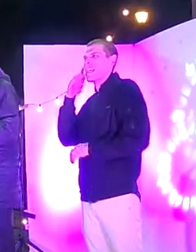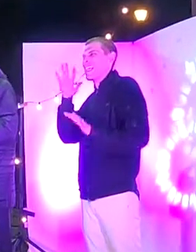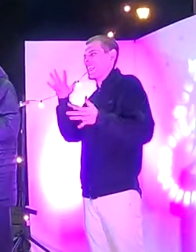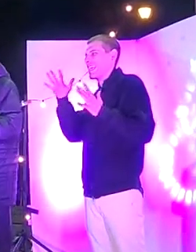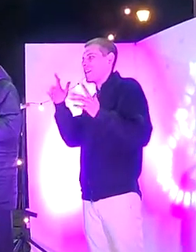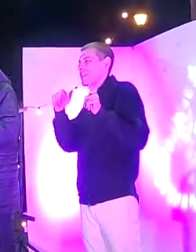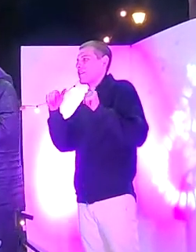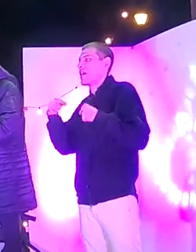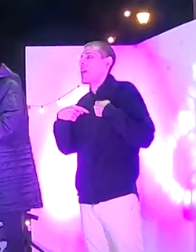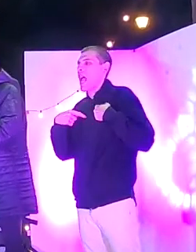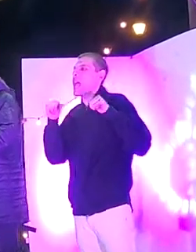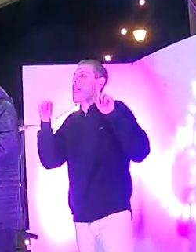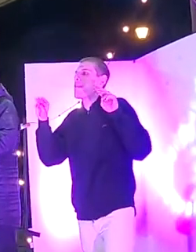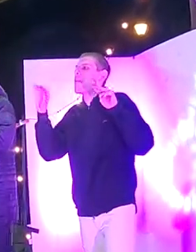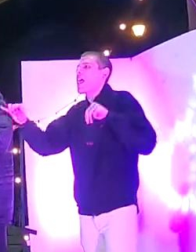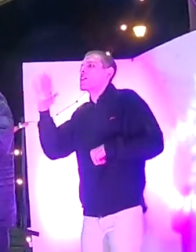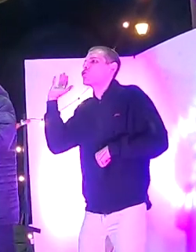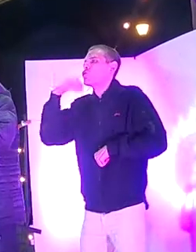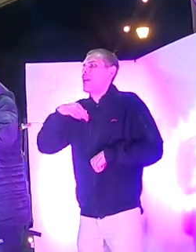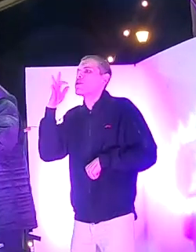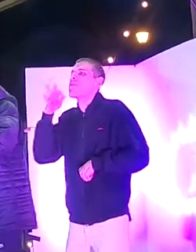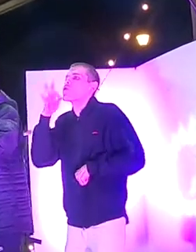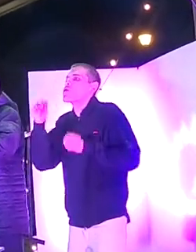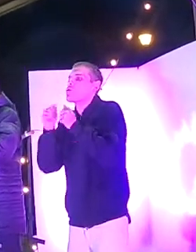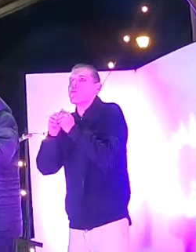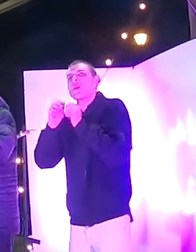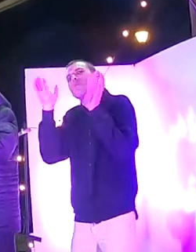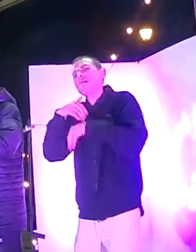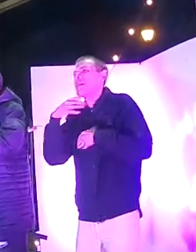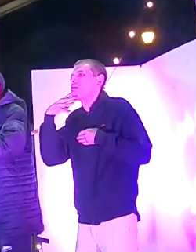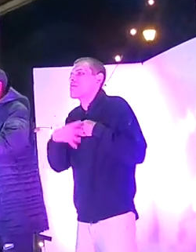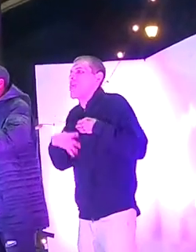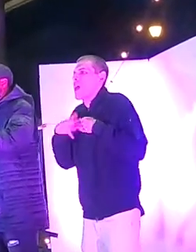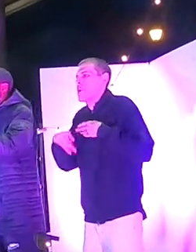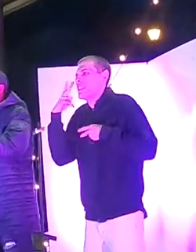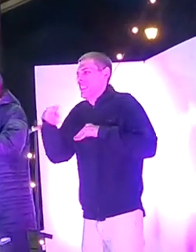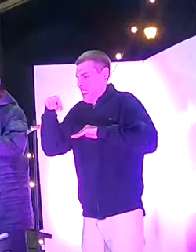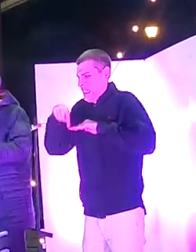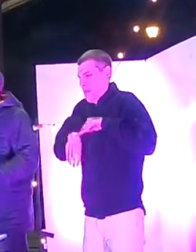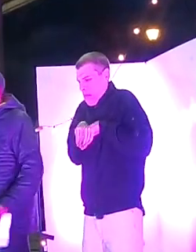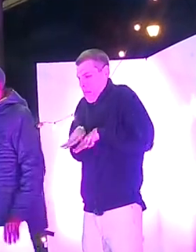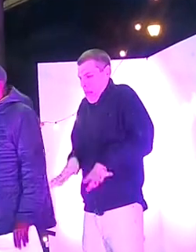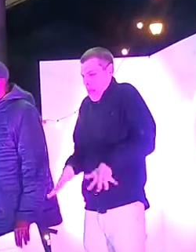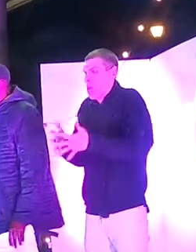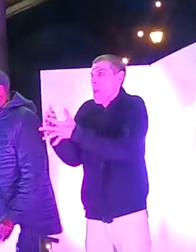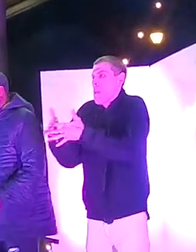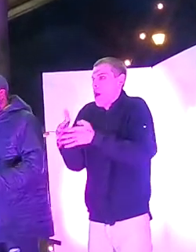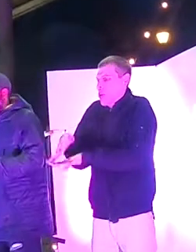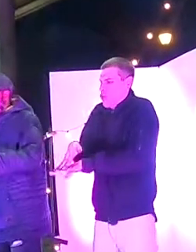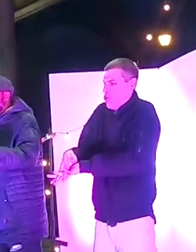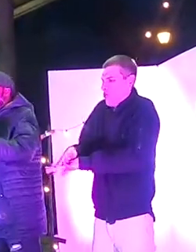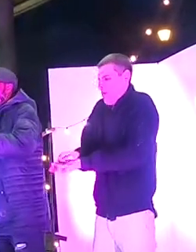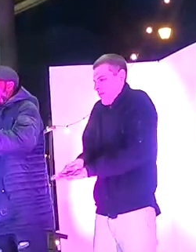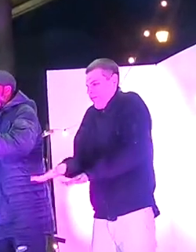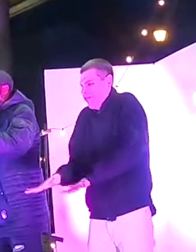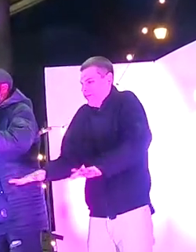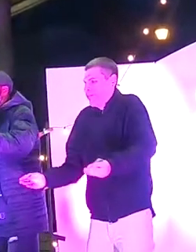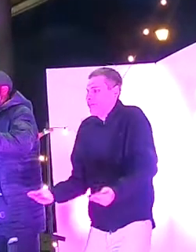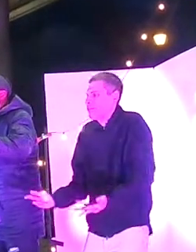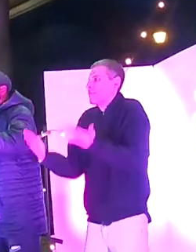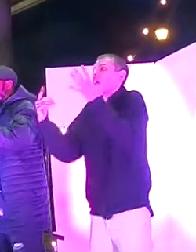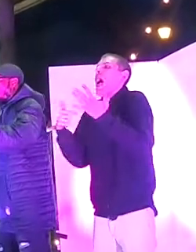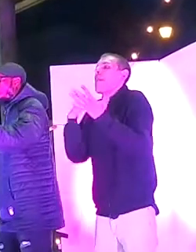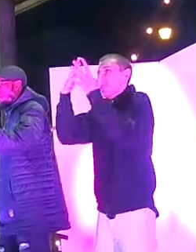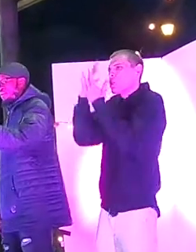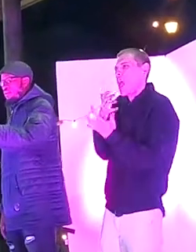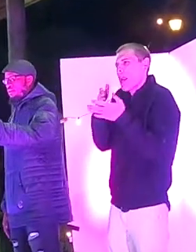I am that strange fruit, covered in blood, seeding deep into America's roots. I am a shadow hidden